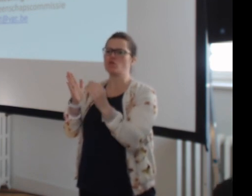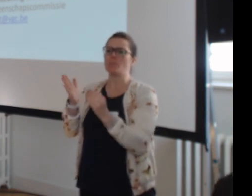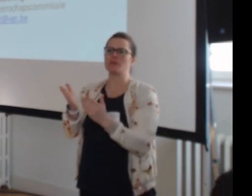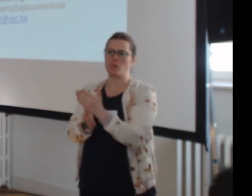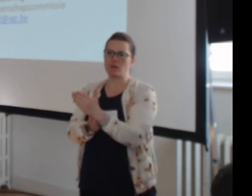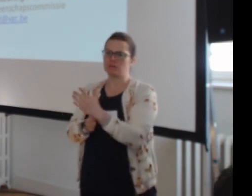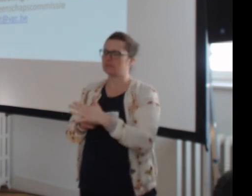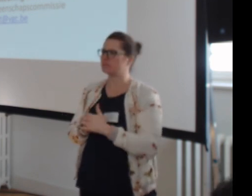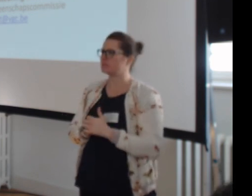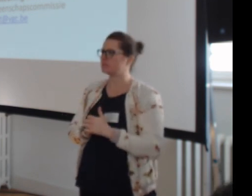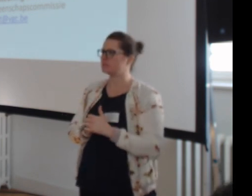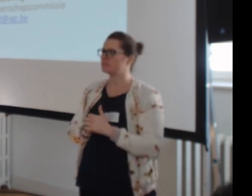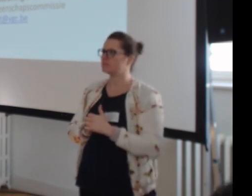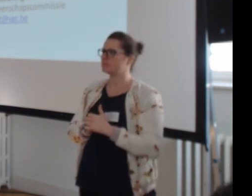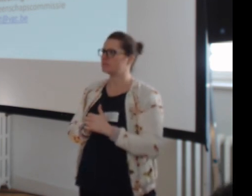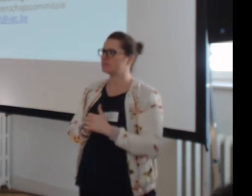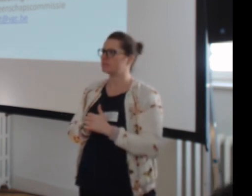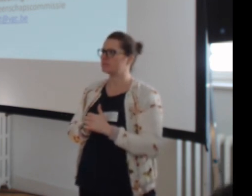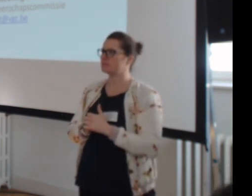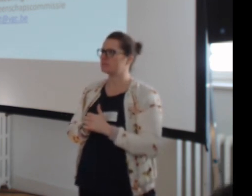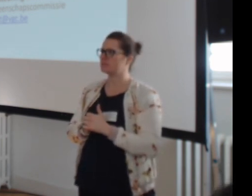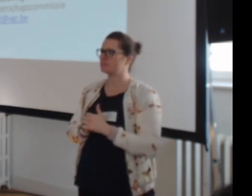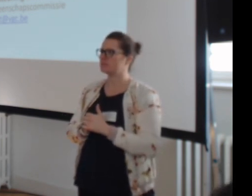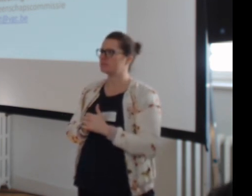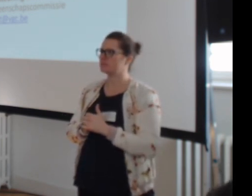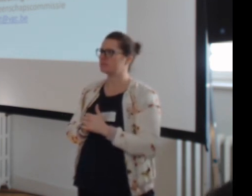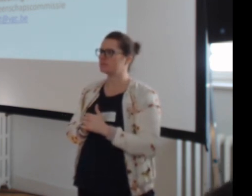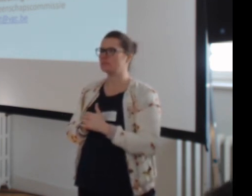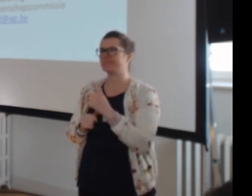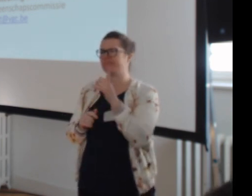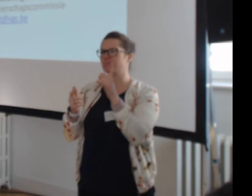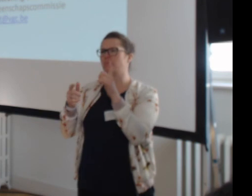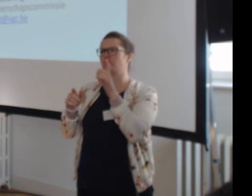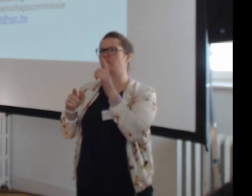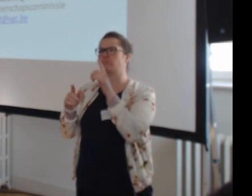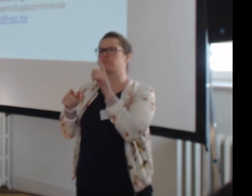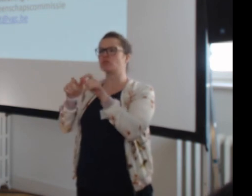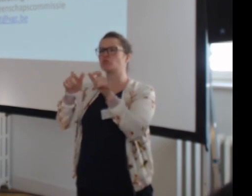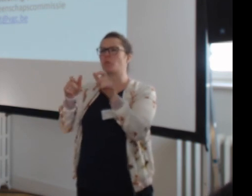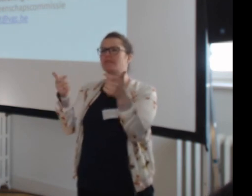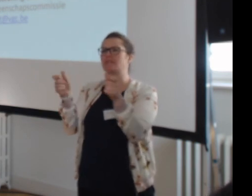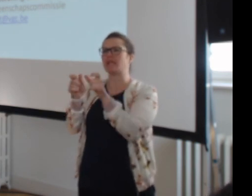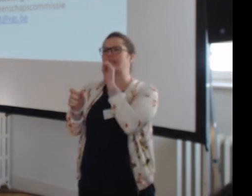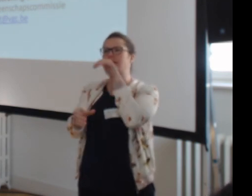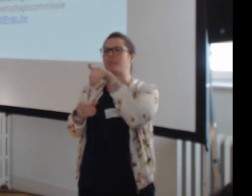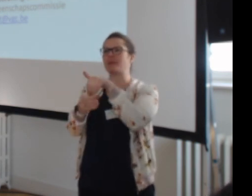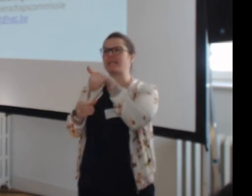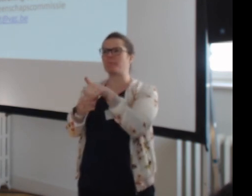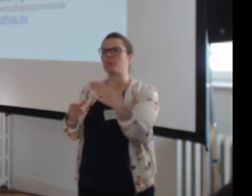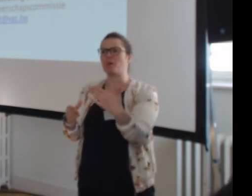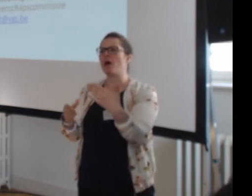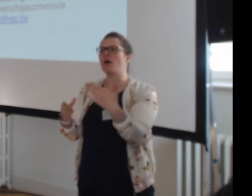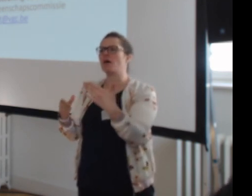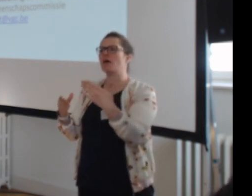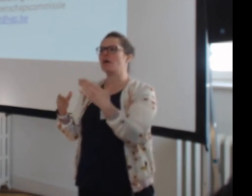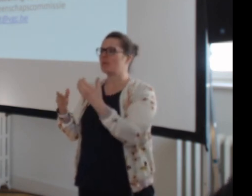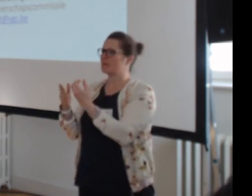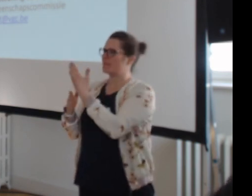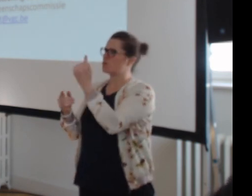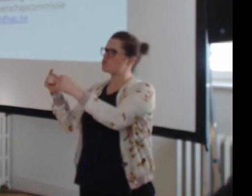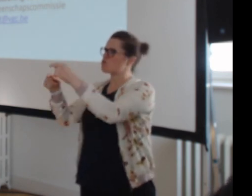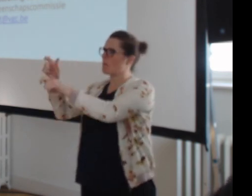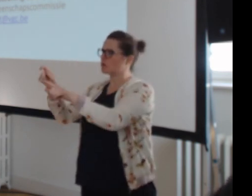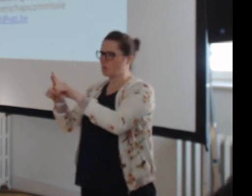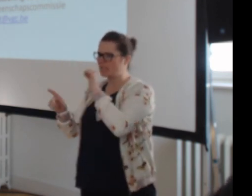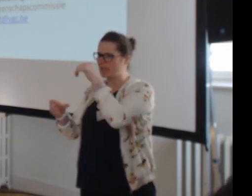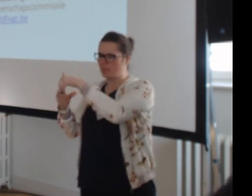include, actually it doesn't even include people with dyslexia at some level, but it does not clearly include newcomers. We are